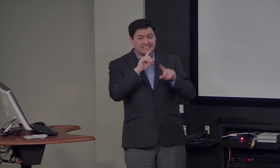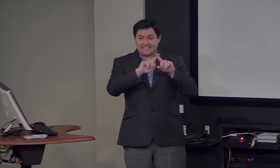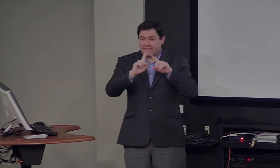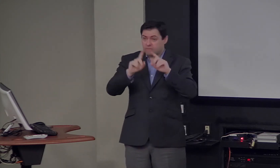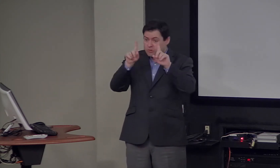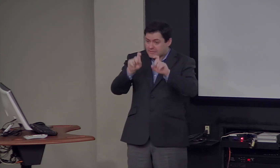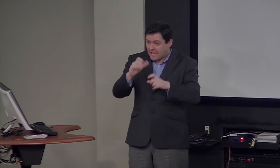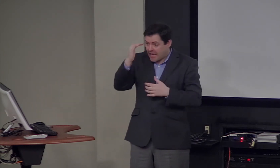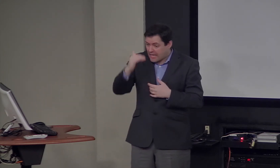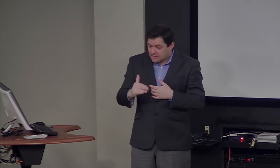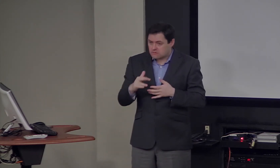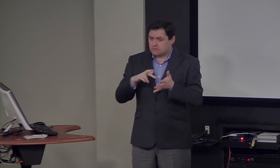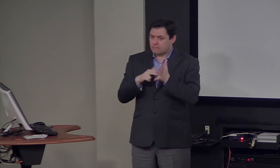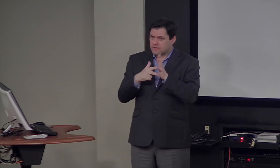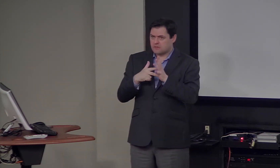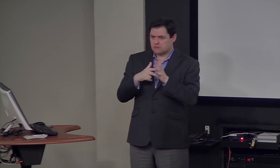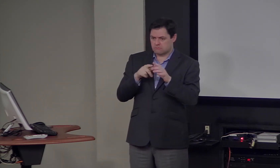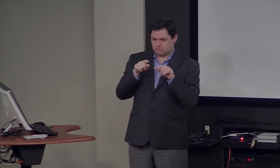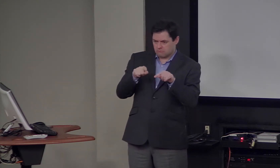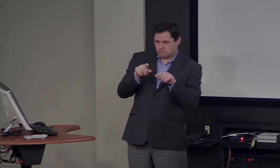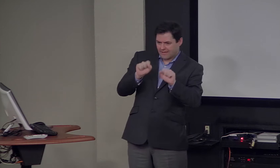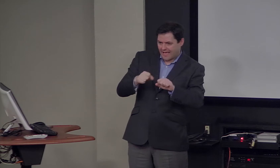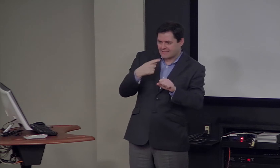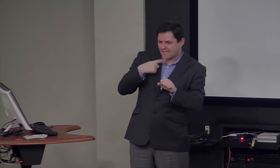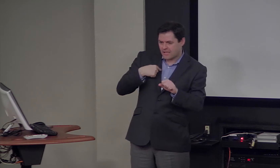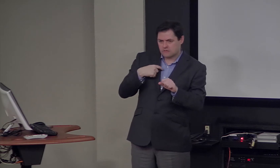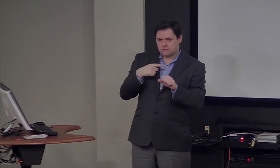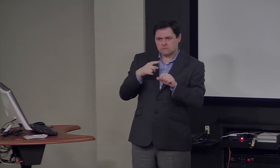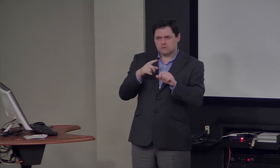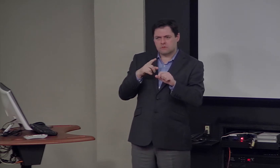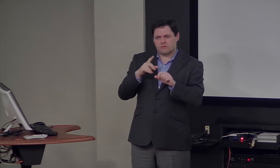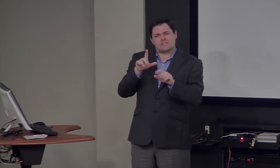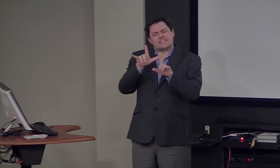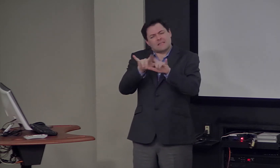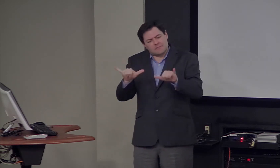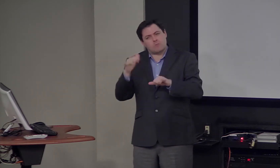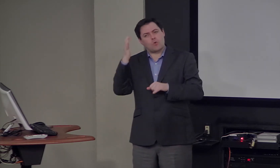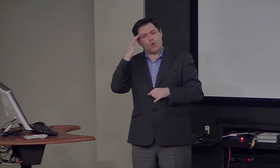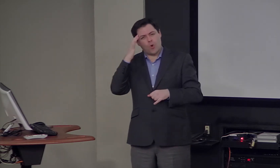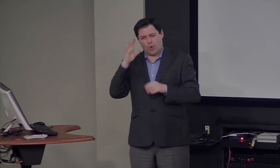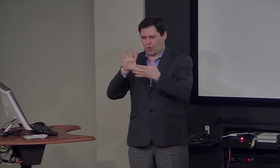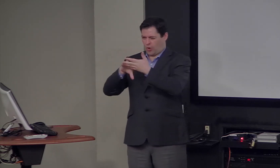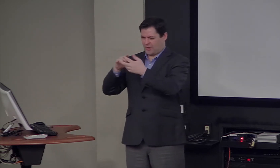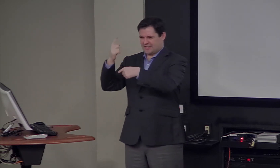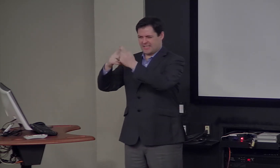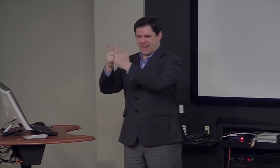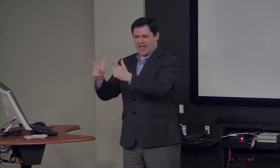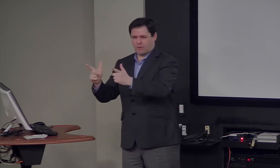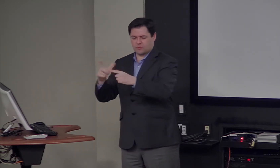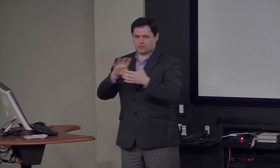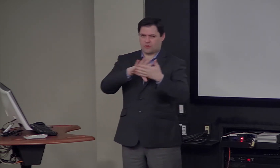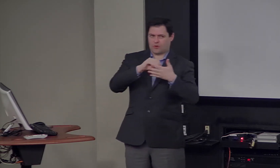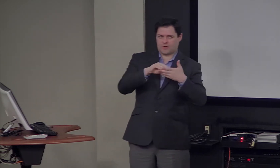looking at a person's language aptitude to pick up a second language. We were hoping to see if that was an indicator